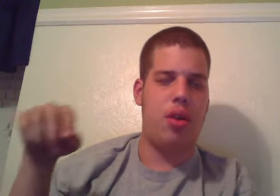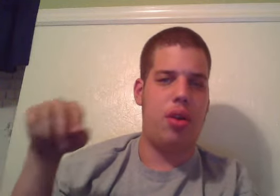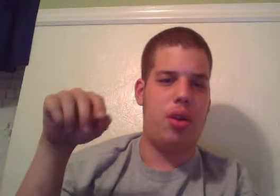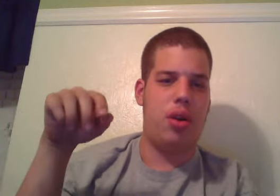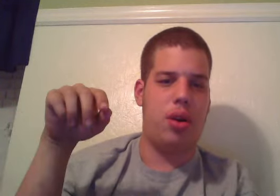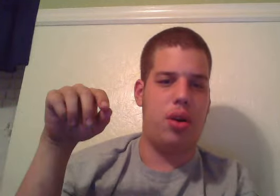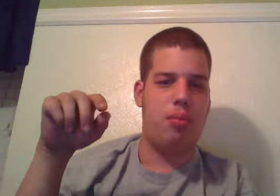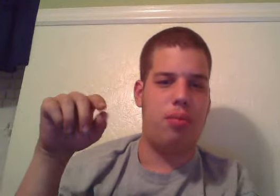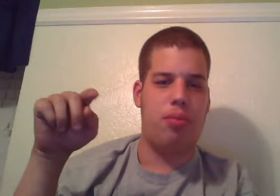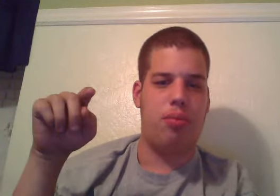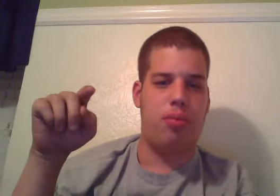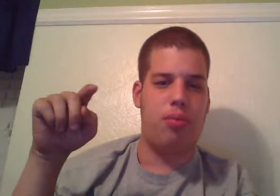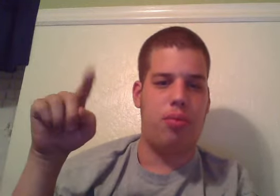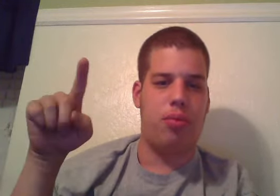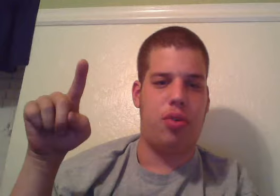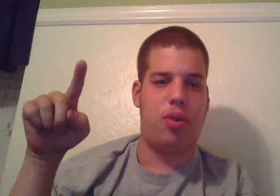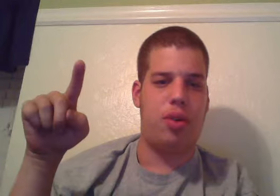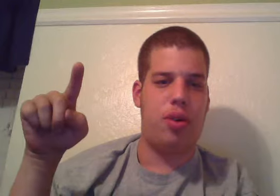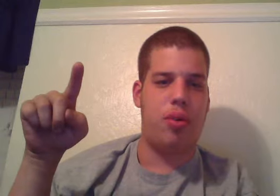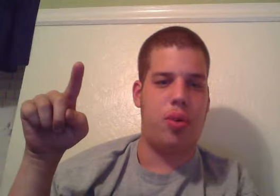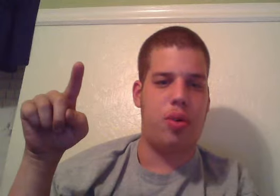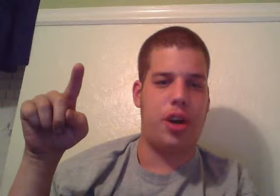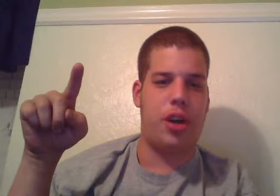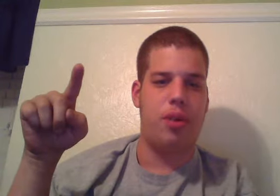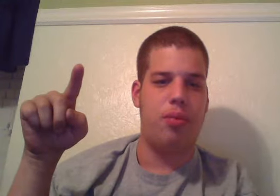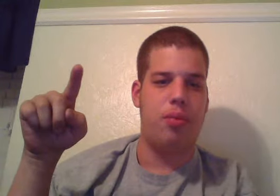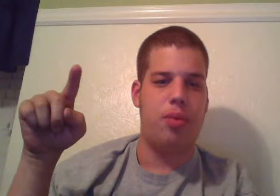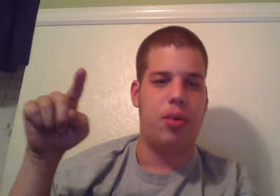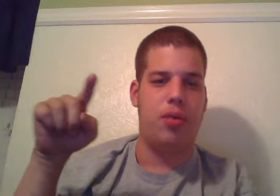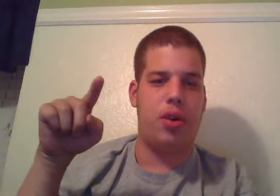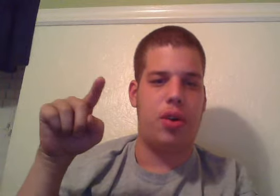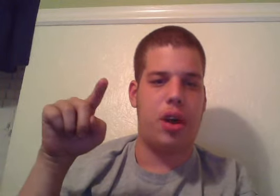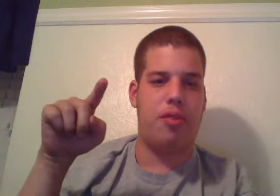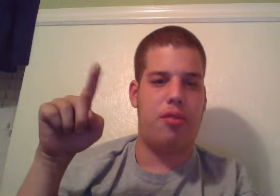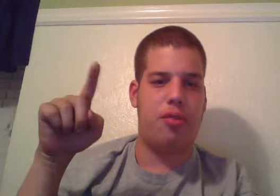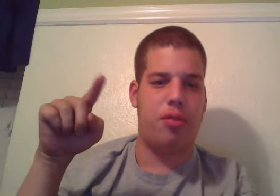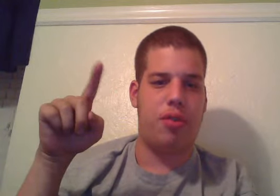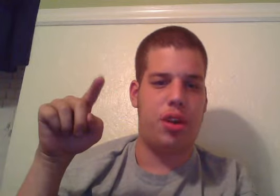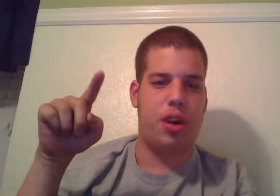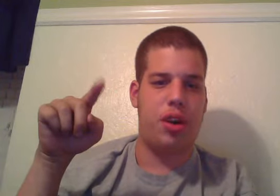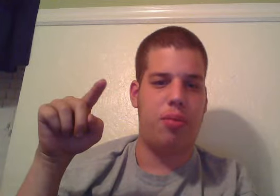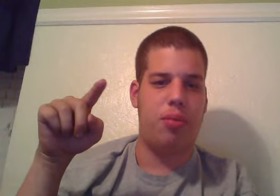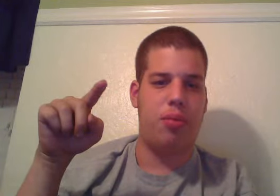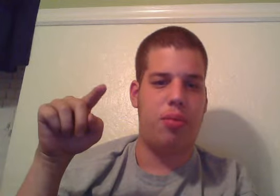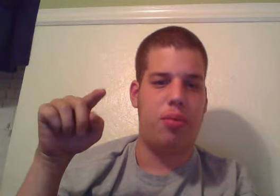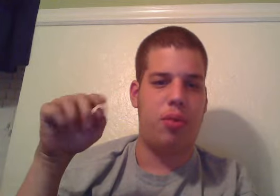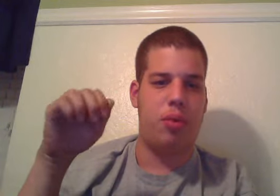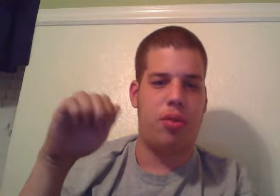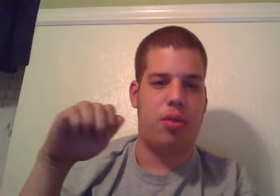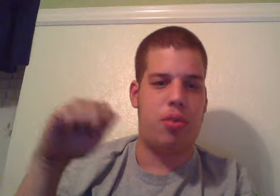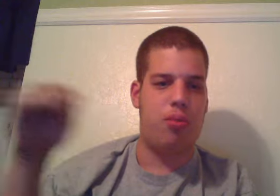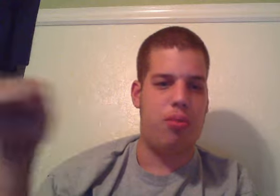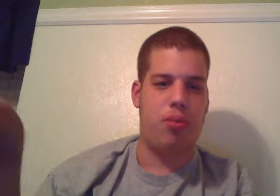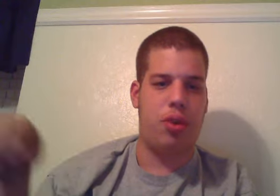Um, just with, uh, one finger. If you don't have a finger, just use